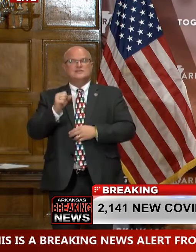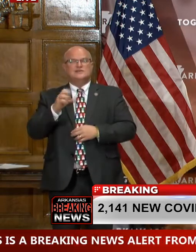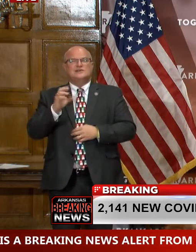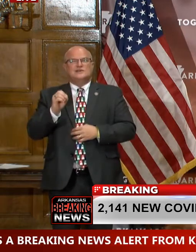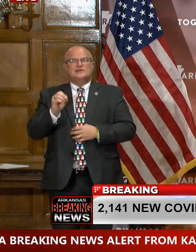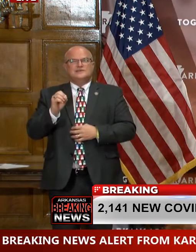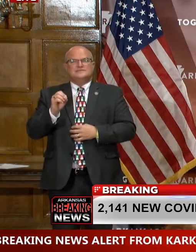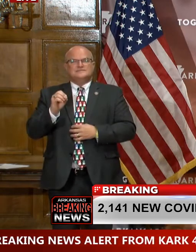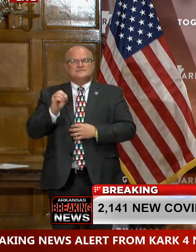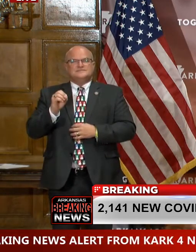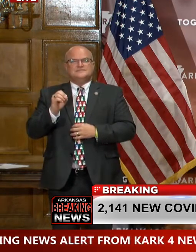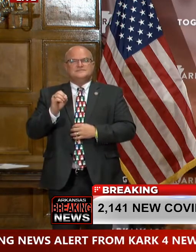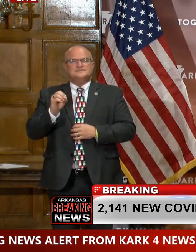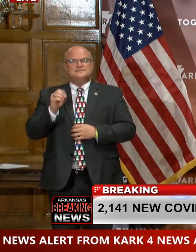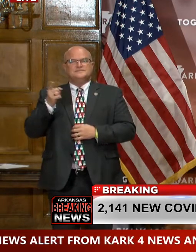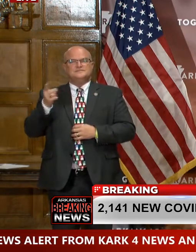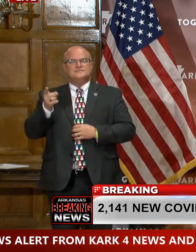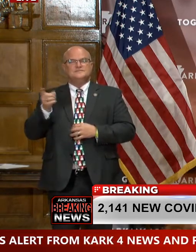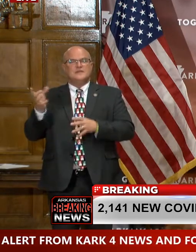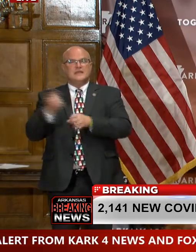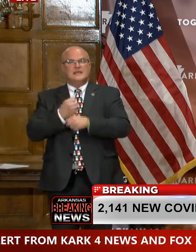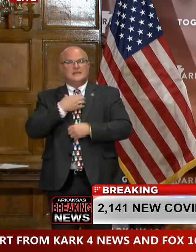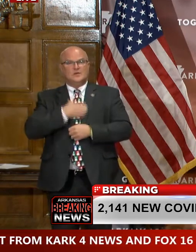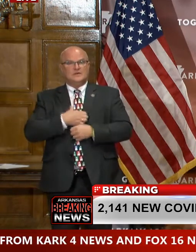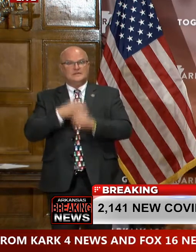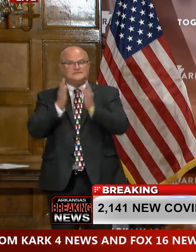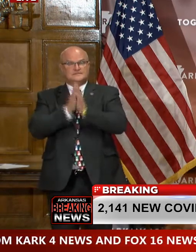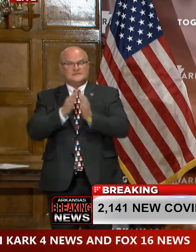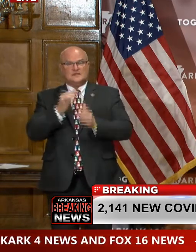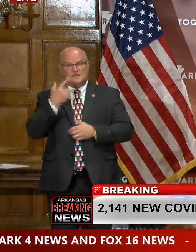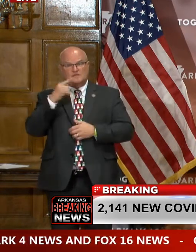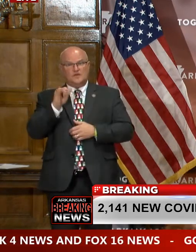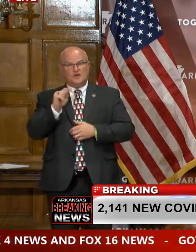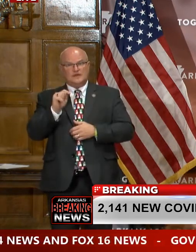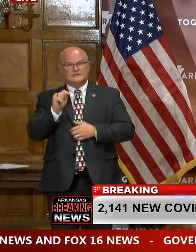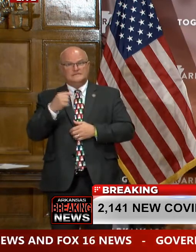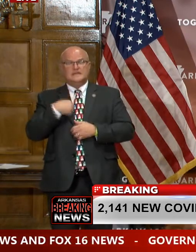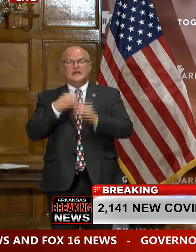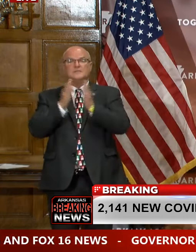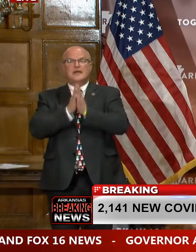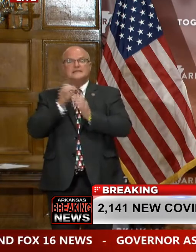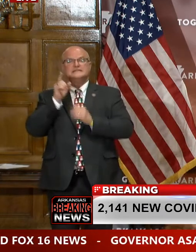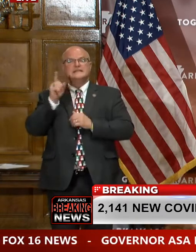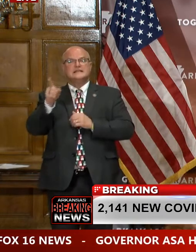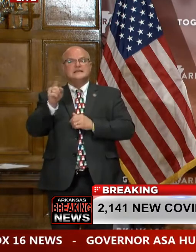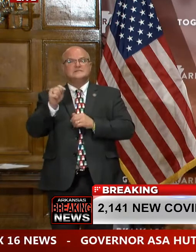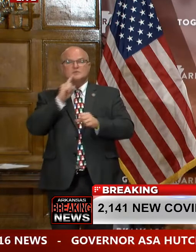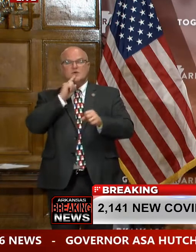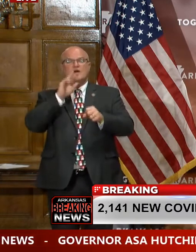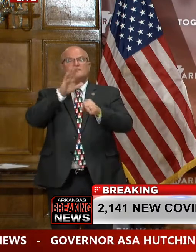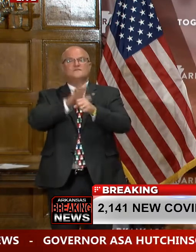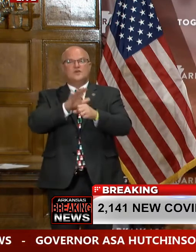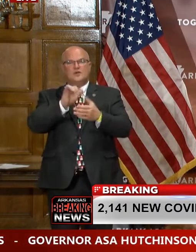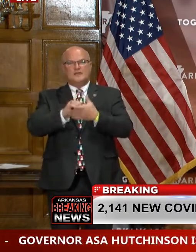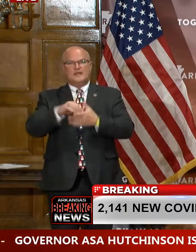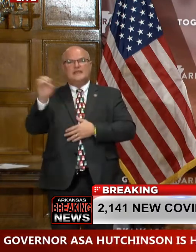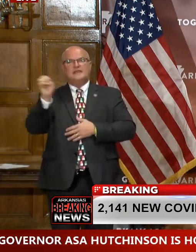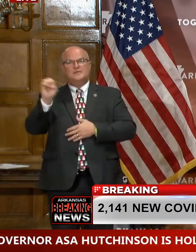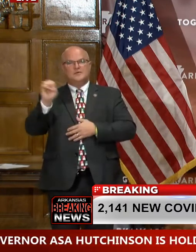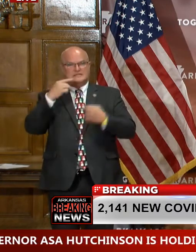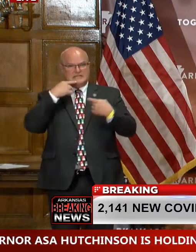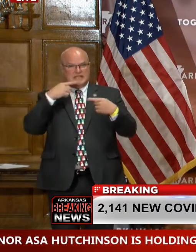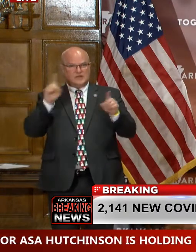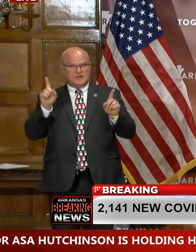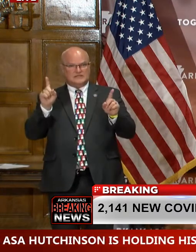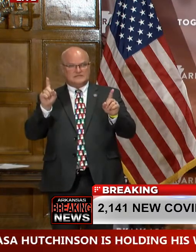so they're getting their wish. They've asked for it, and I'm asking them to affirm that emergency declaration